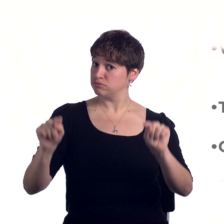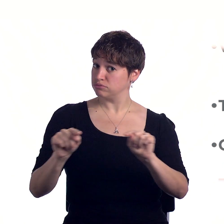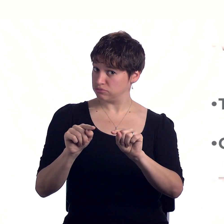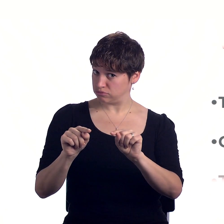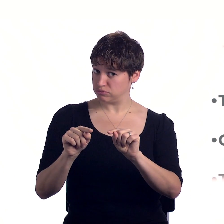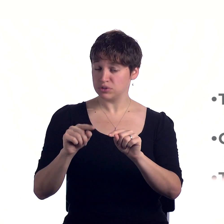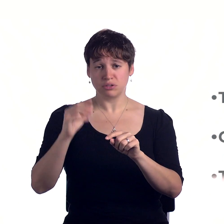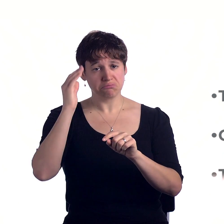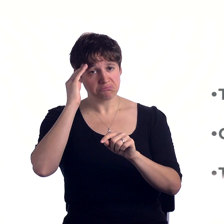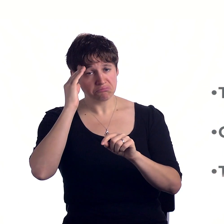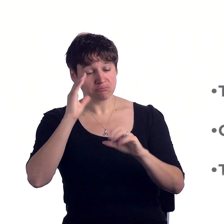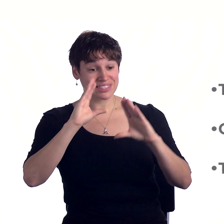communication cards or boards,